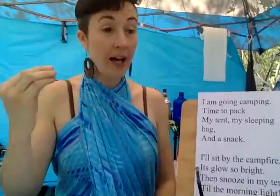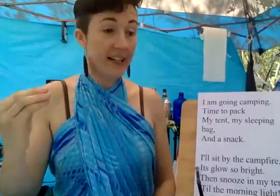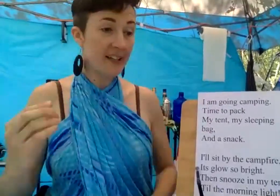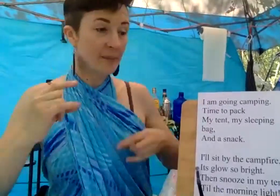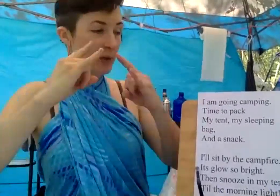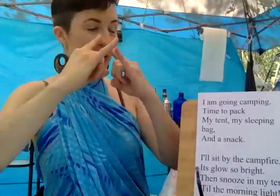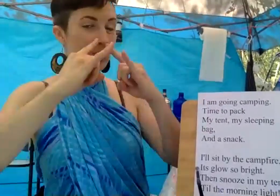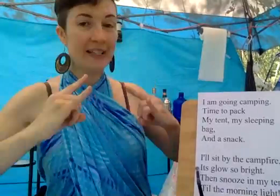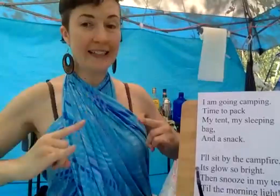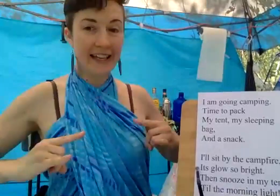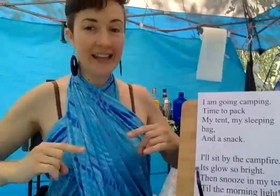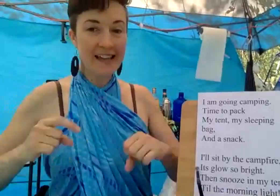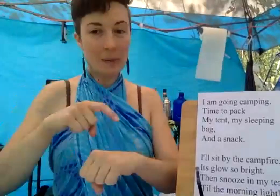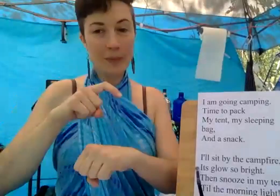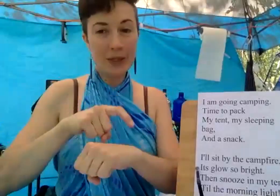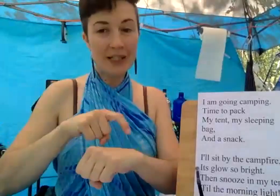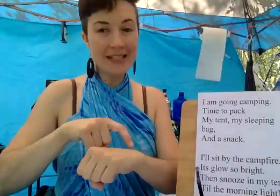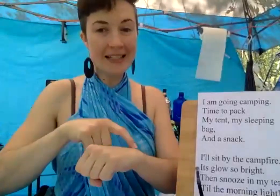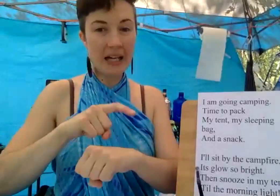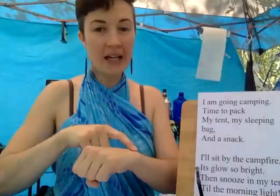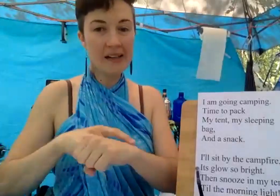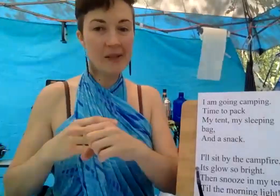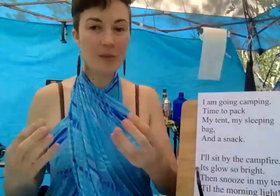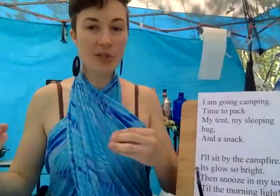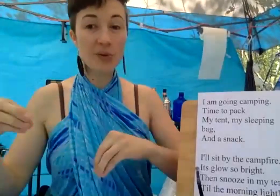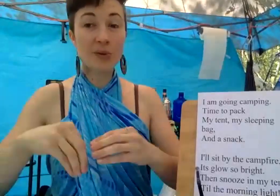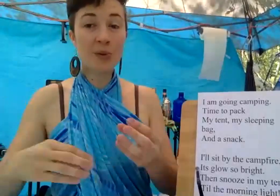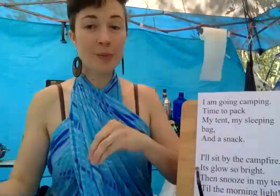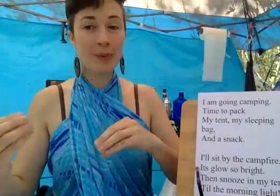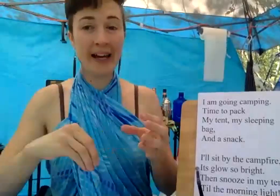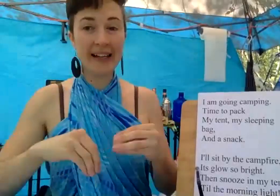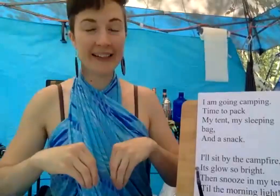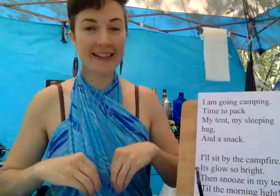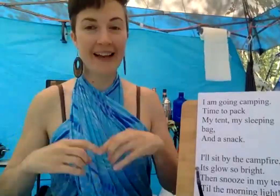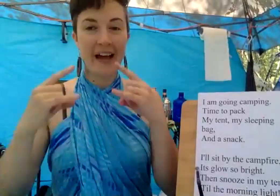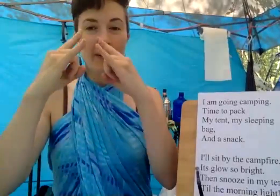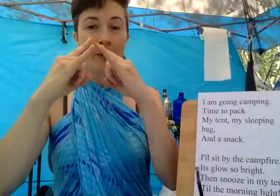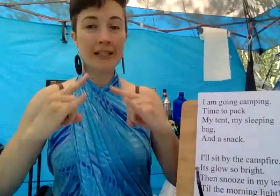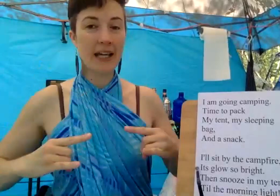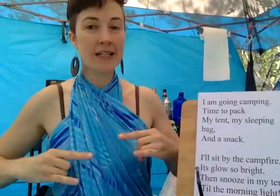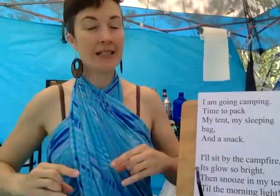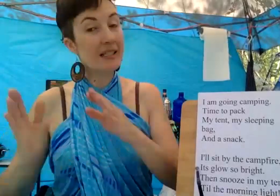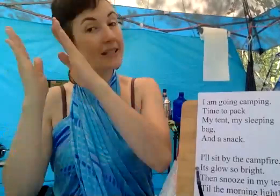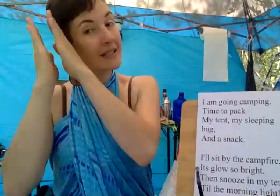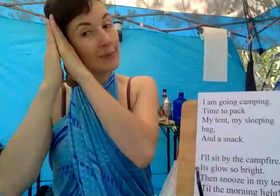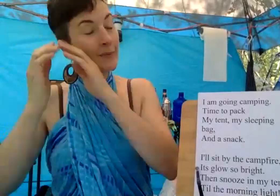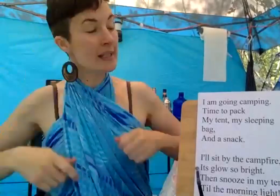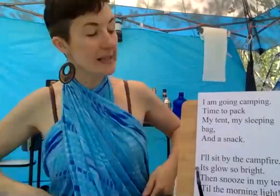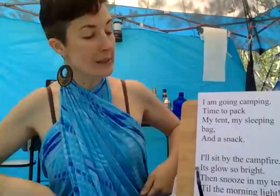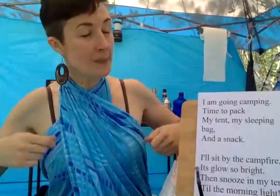I am going camping, time to pack my tent, my